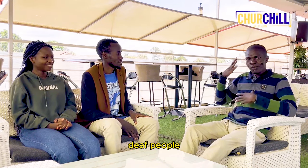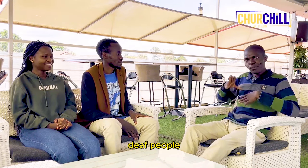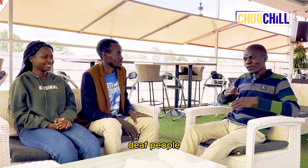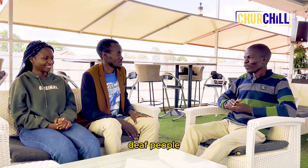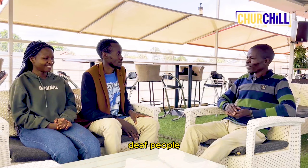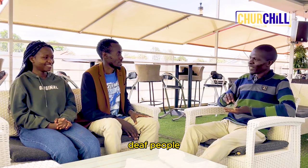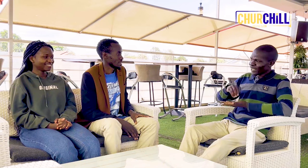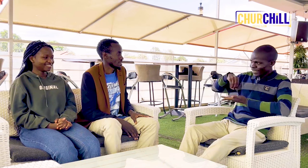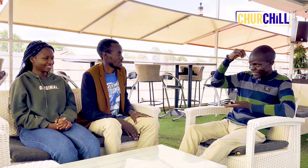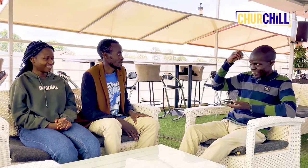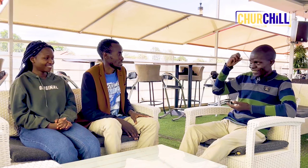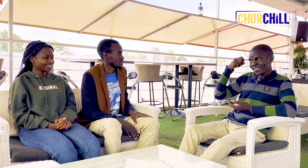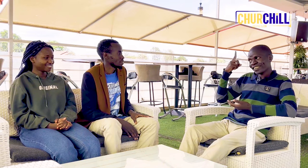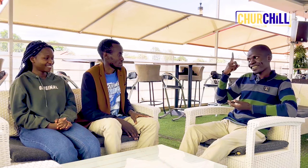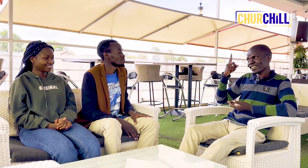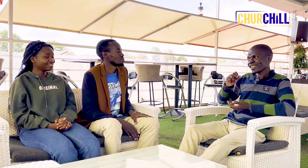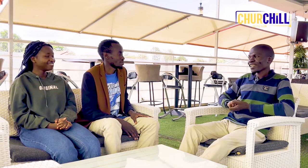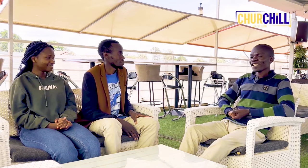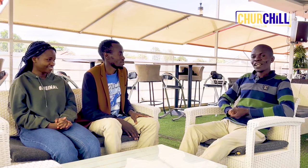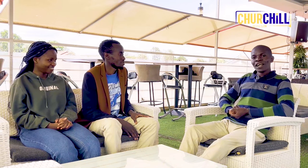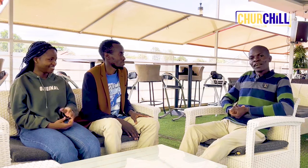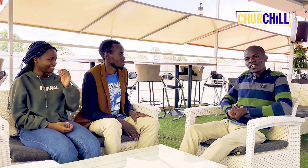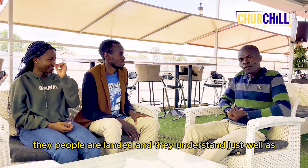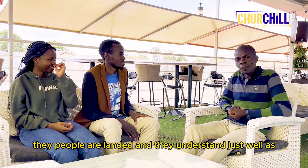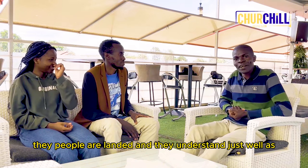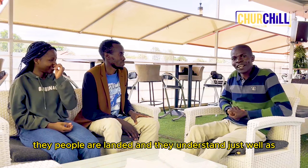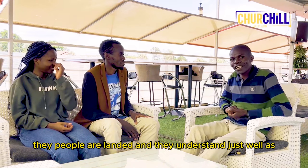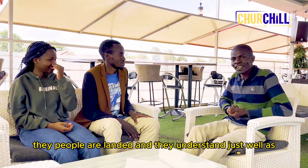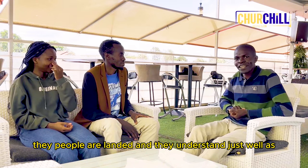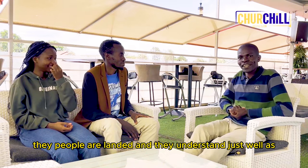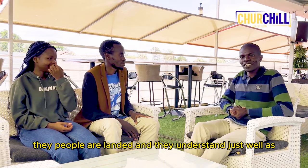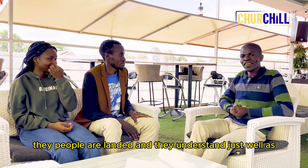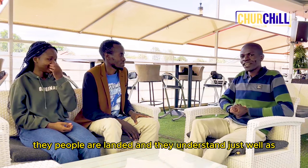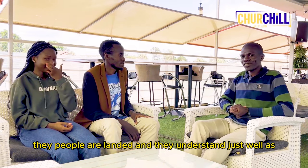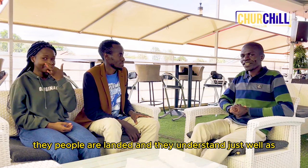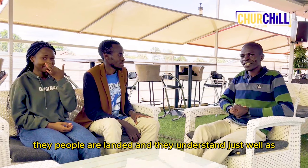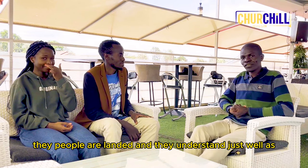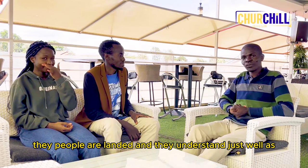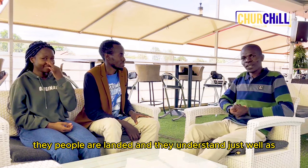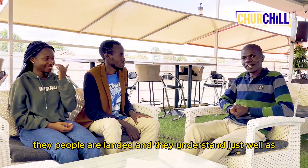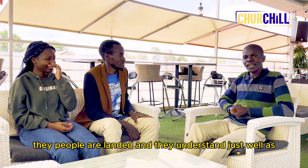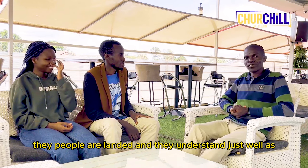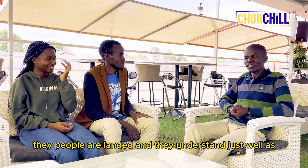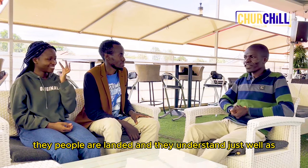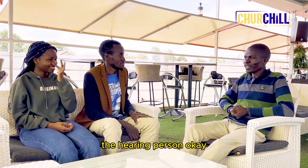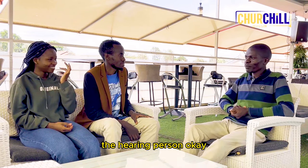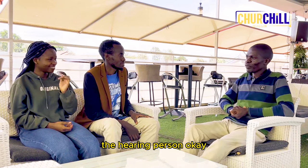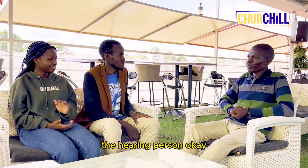Deaf people, deaf people are learned, and they understand just well as the hearing person. So,